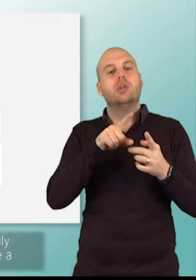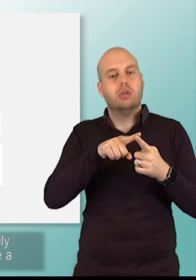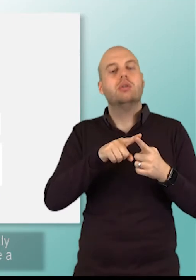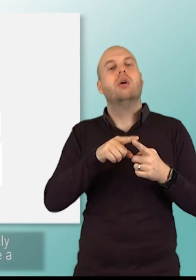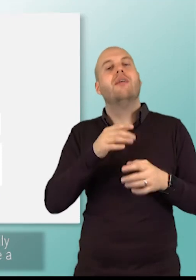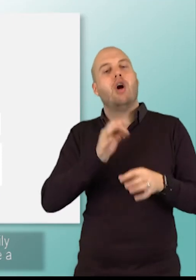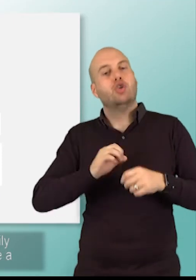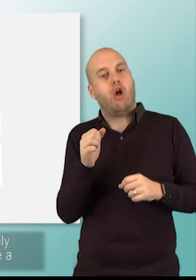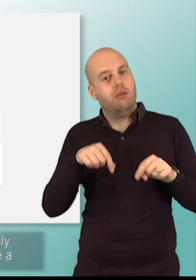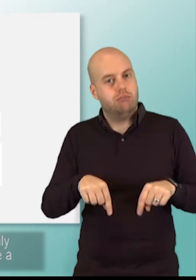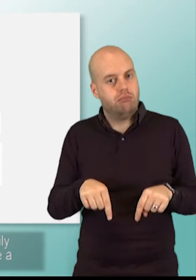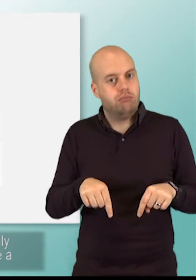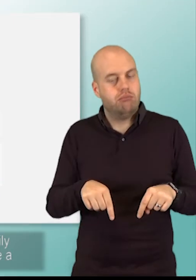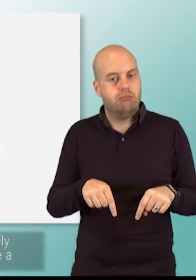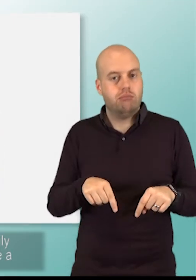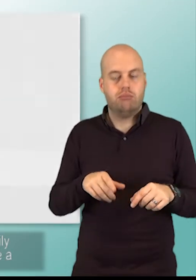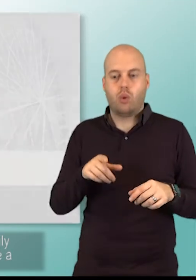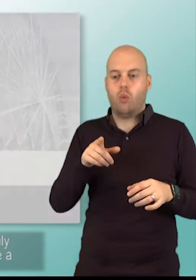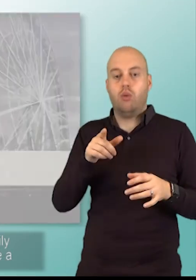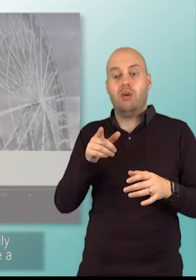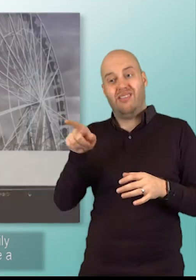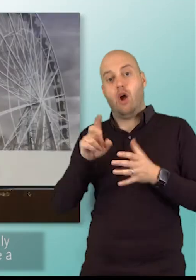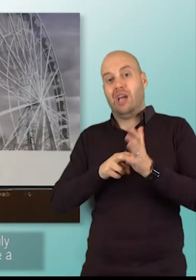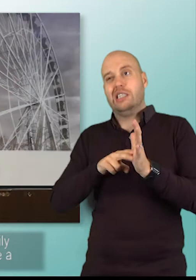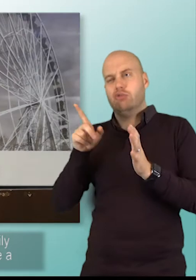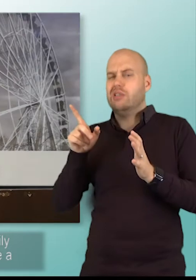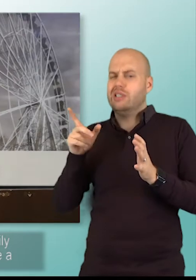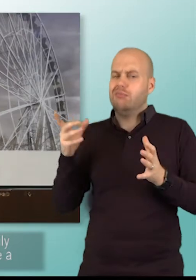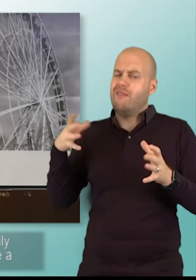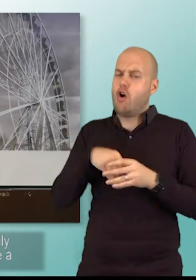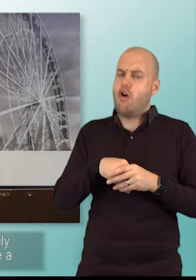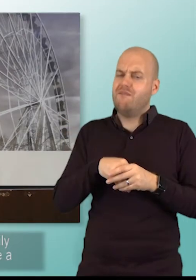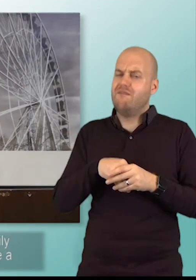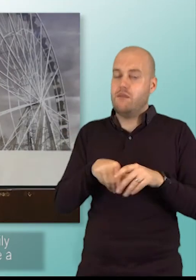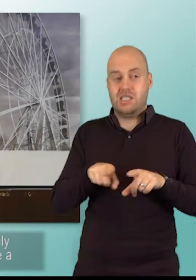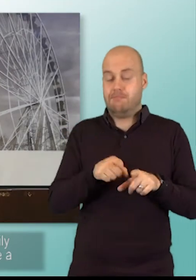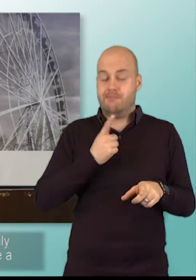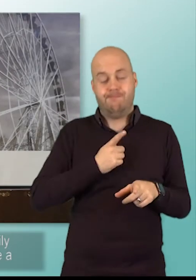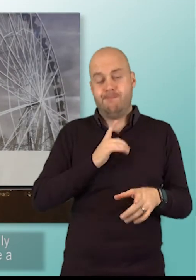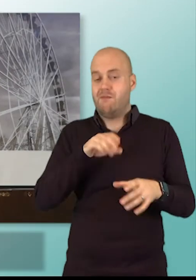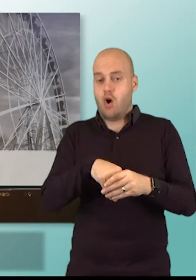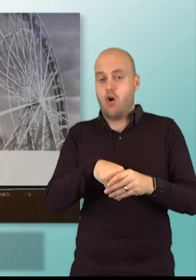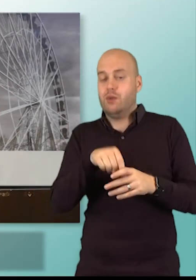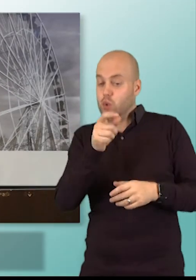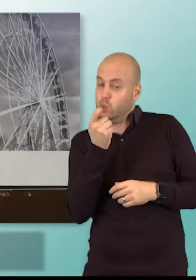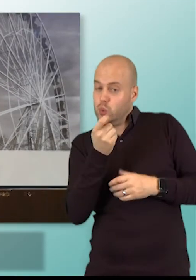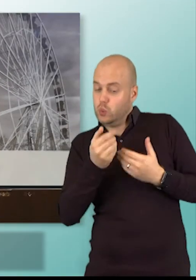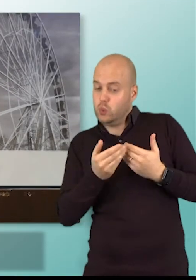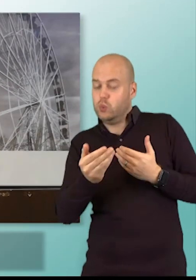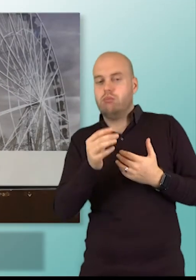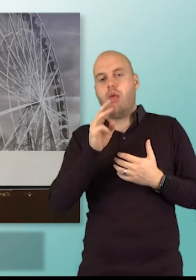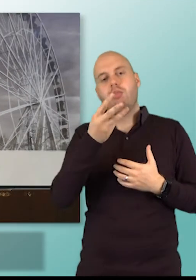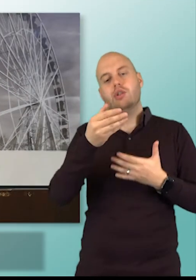Pat's organisation, ACOSVO, has been very heavily involved in that, as have we. So there will soon be a third sector